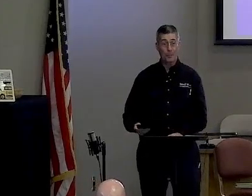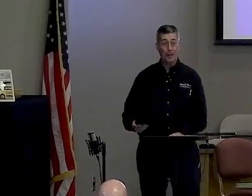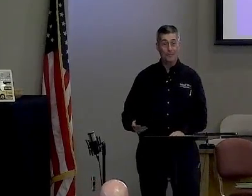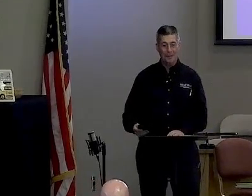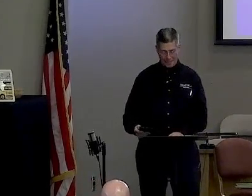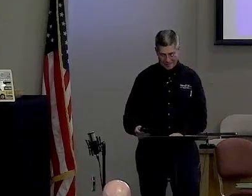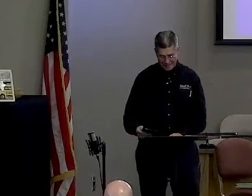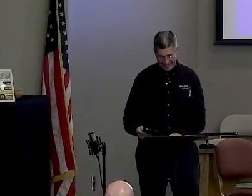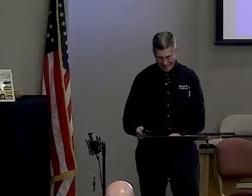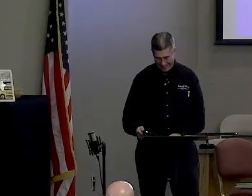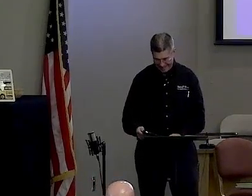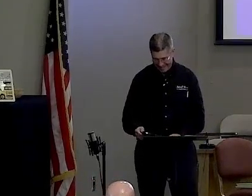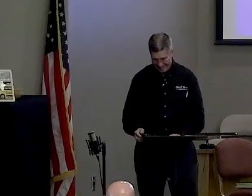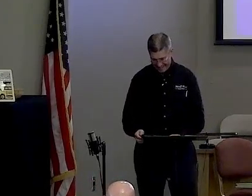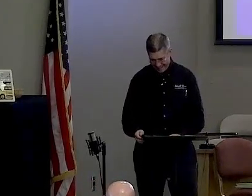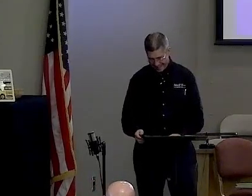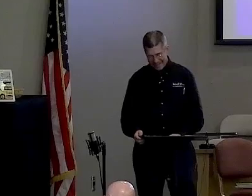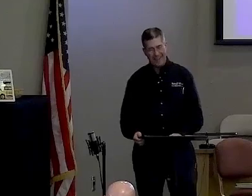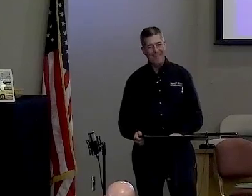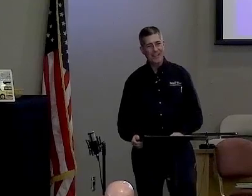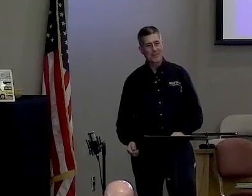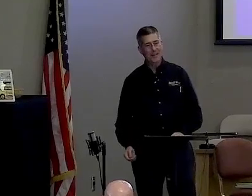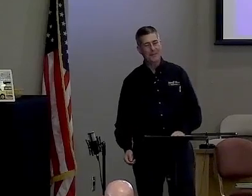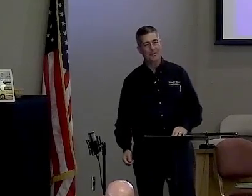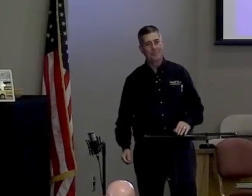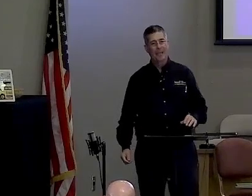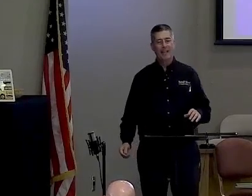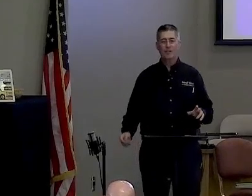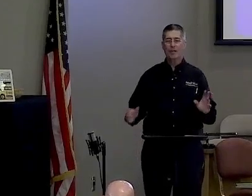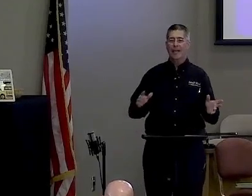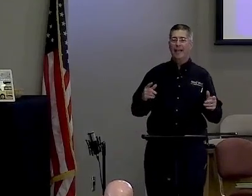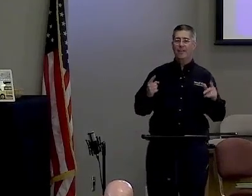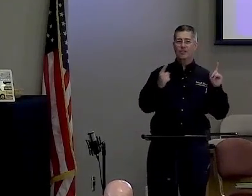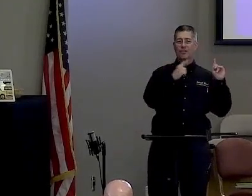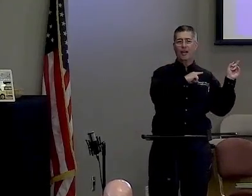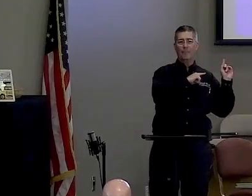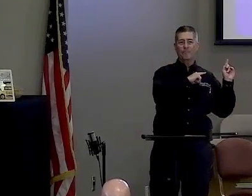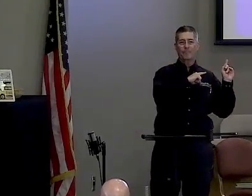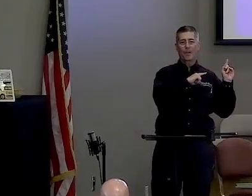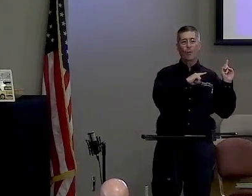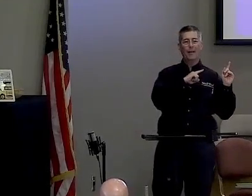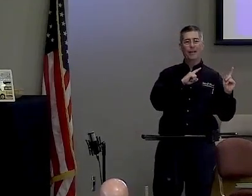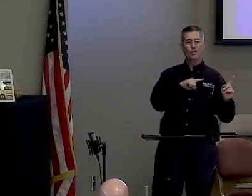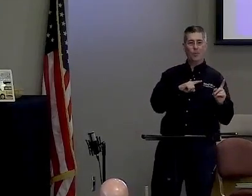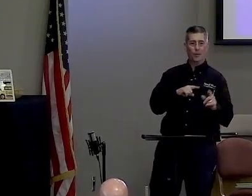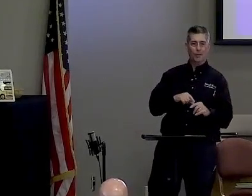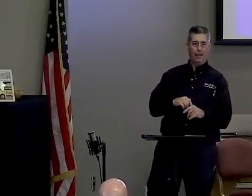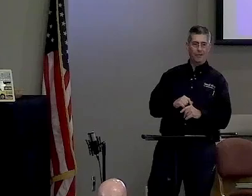pitiful. No, that's really cool. It's good. This is what an interpreter does.